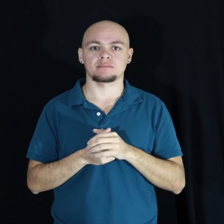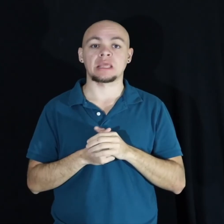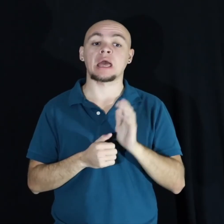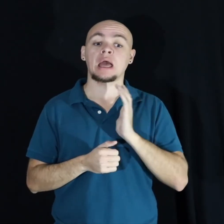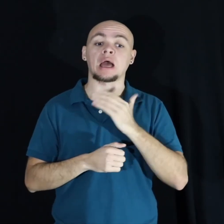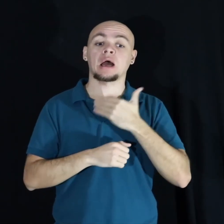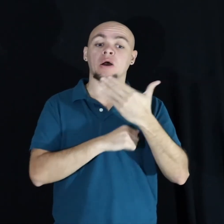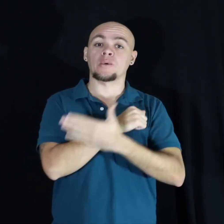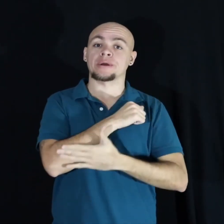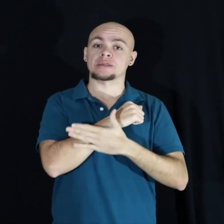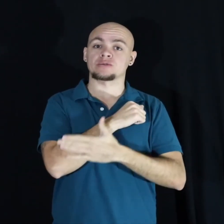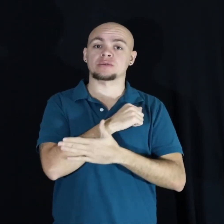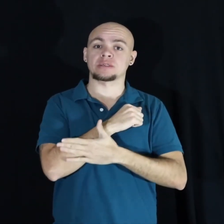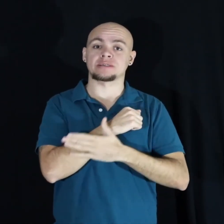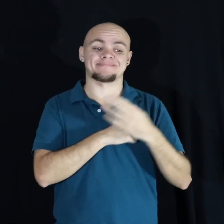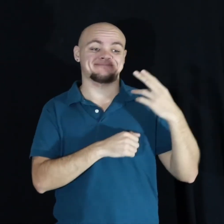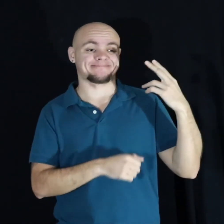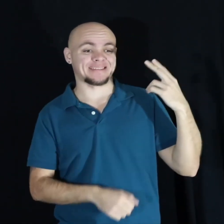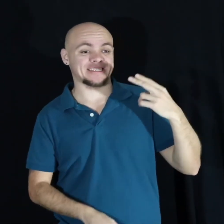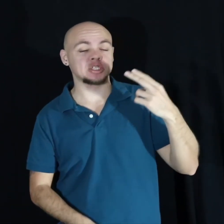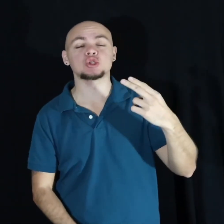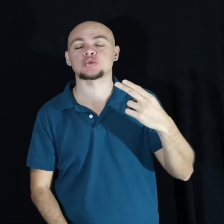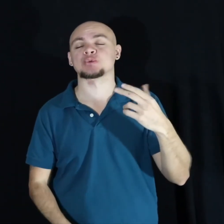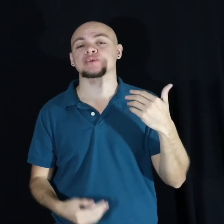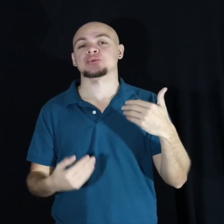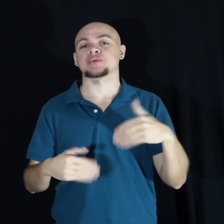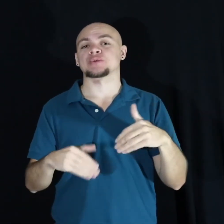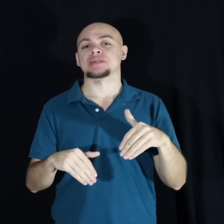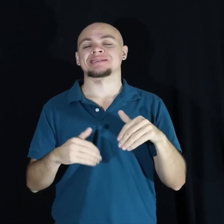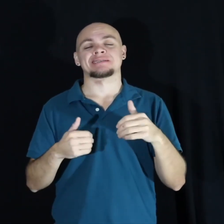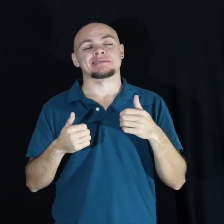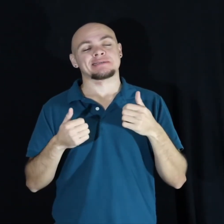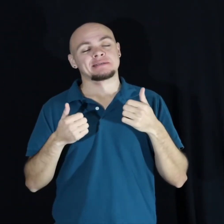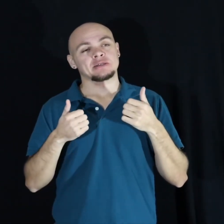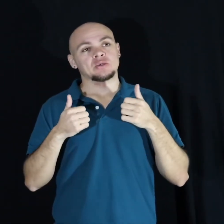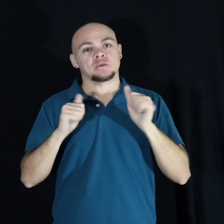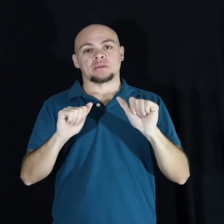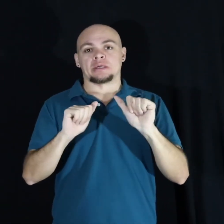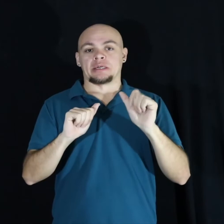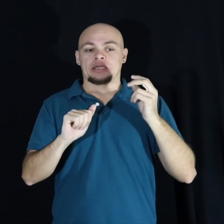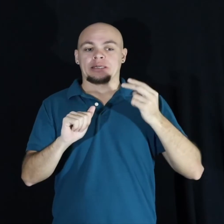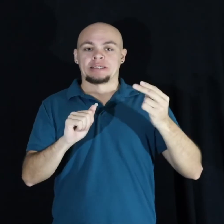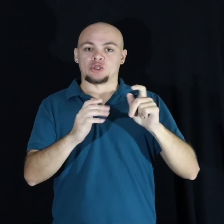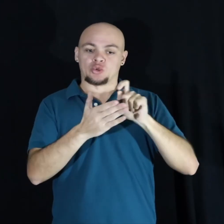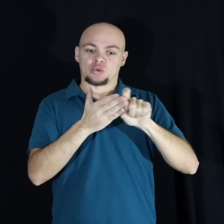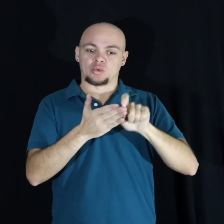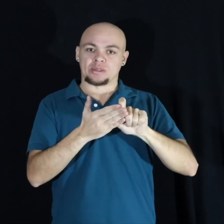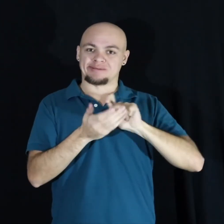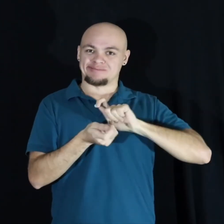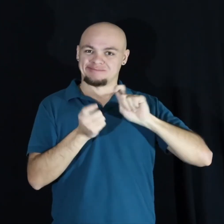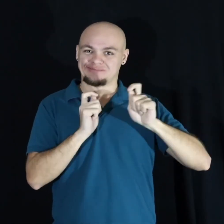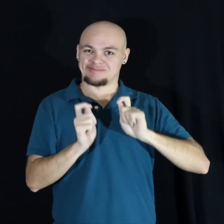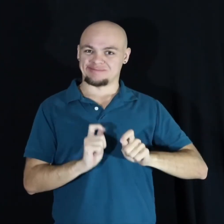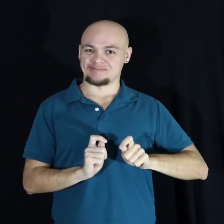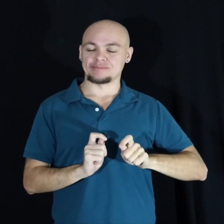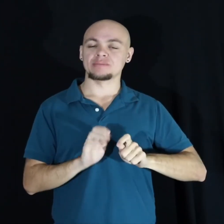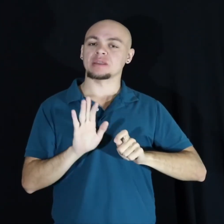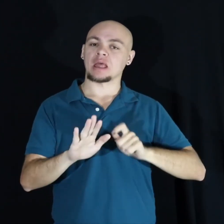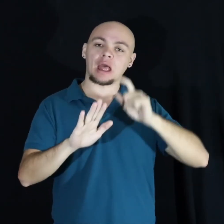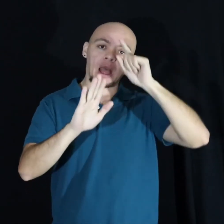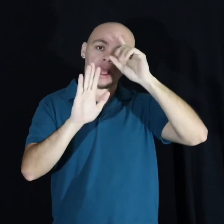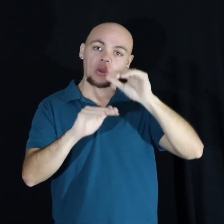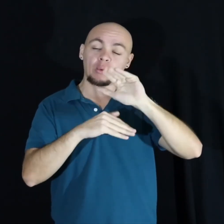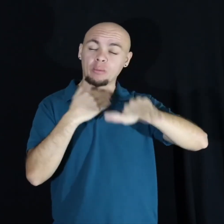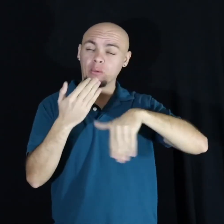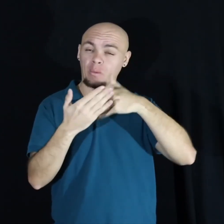country, where our history, there are so many attempts to rewrite our history. And that's why I hope that all